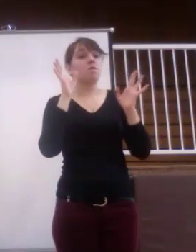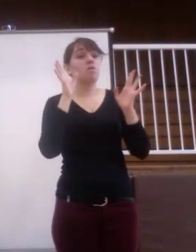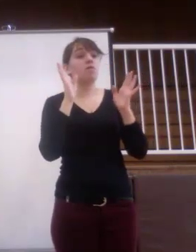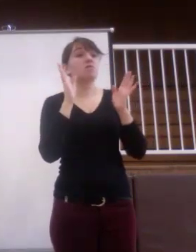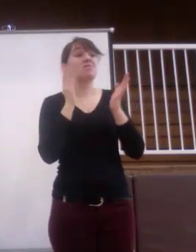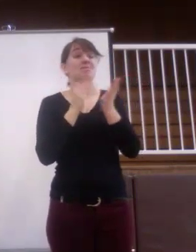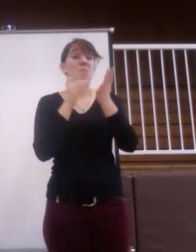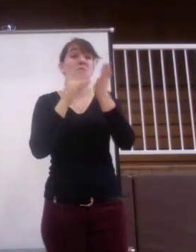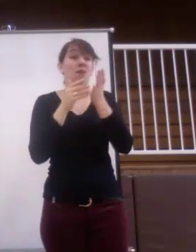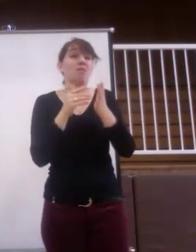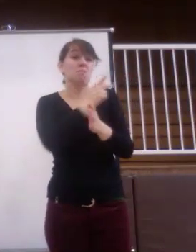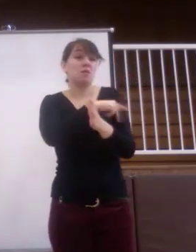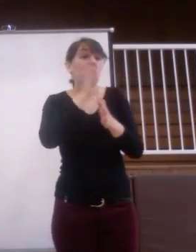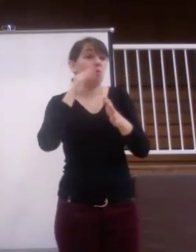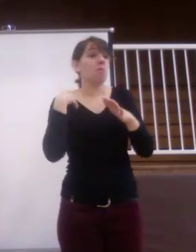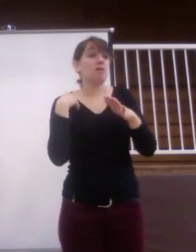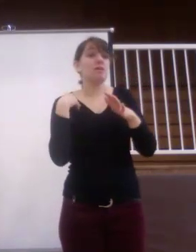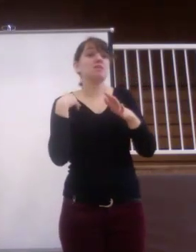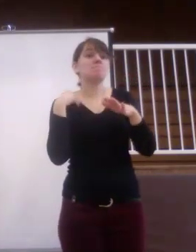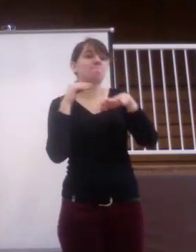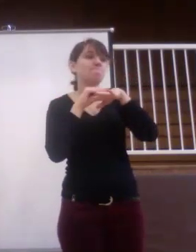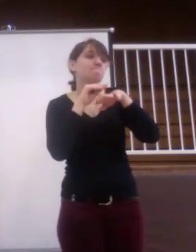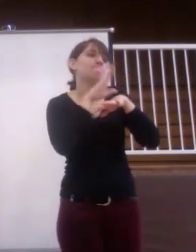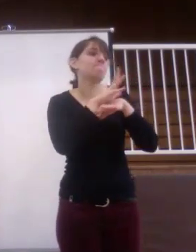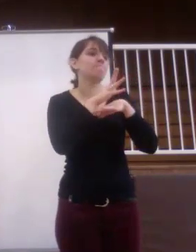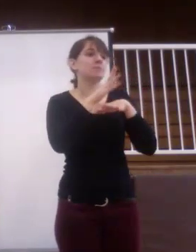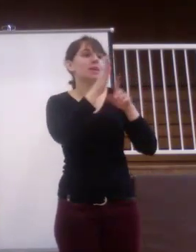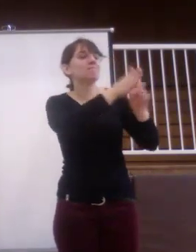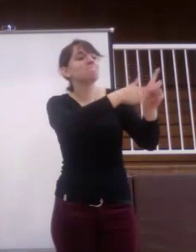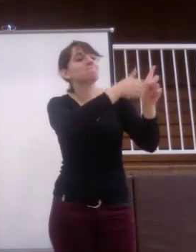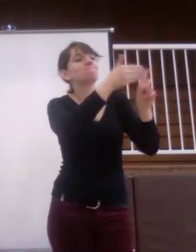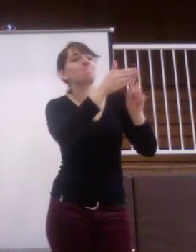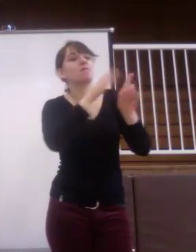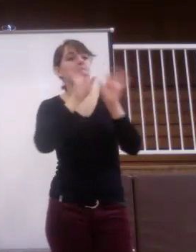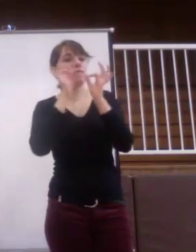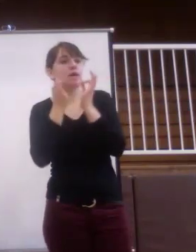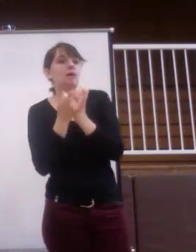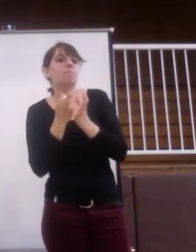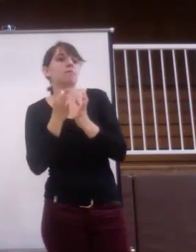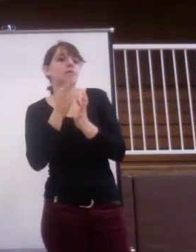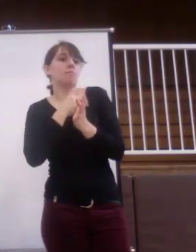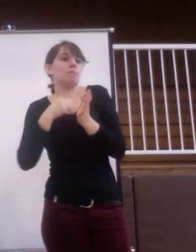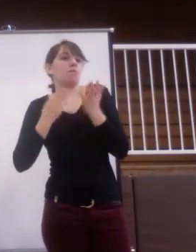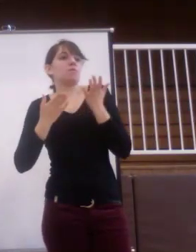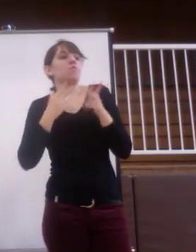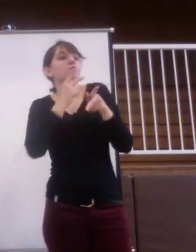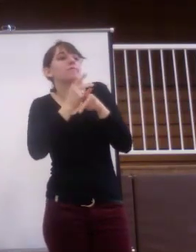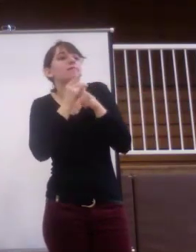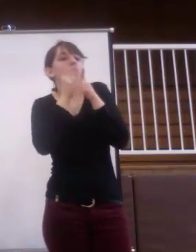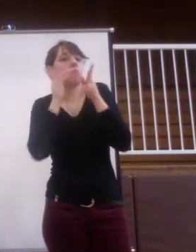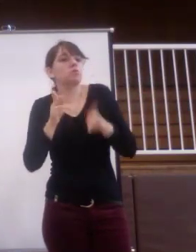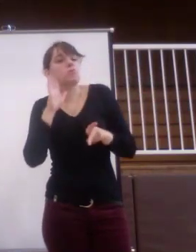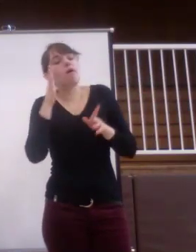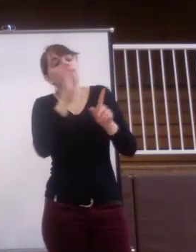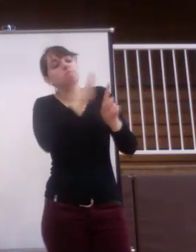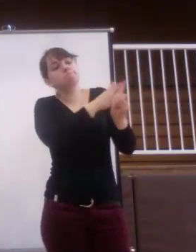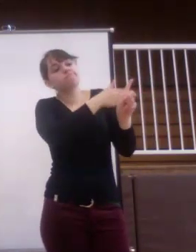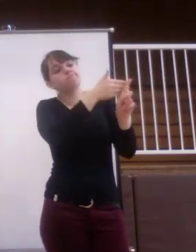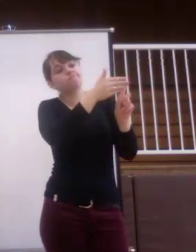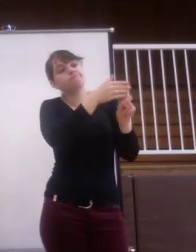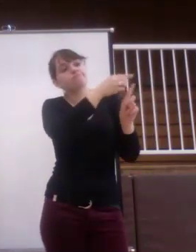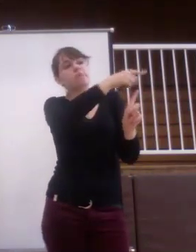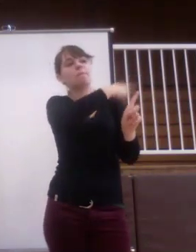maybe even directly, coerced by family members or even caregivers into